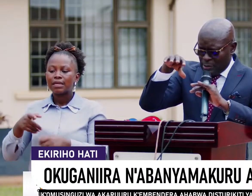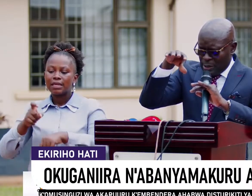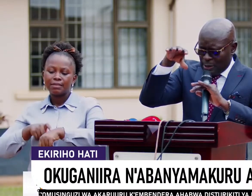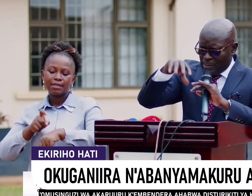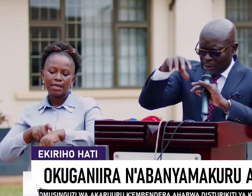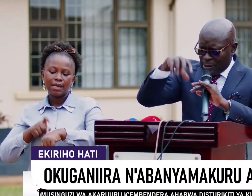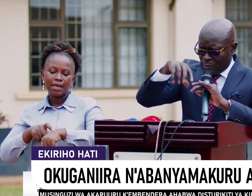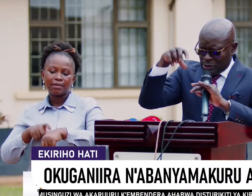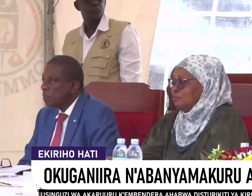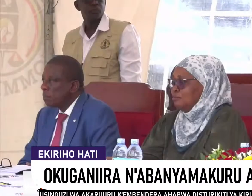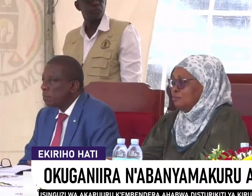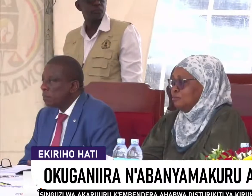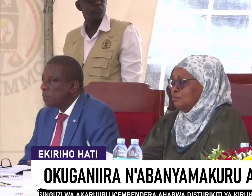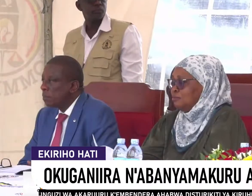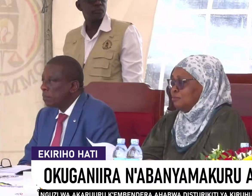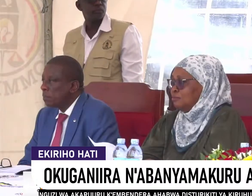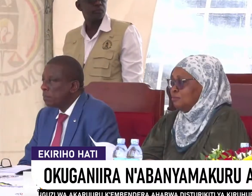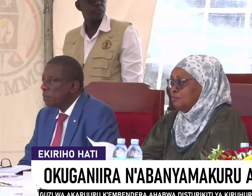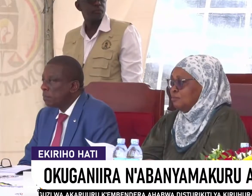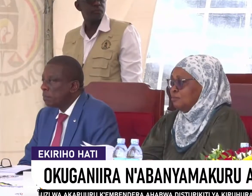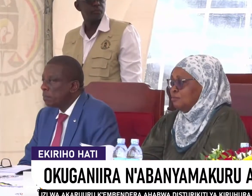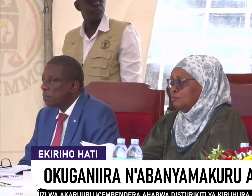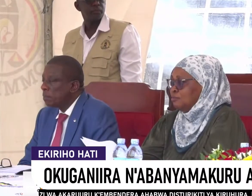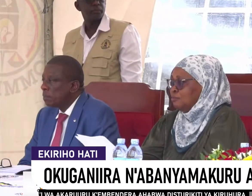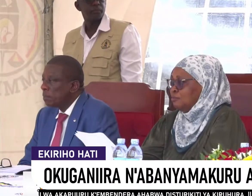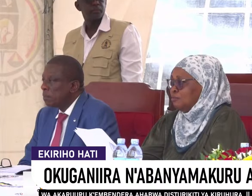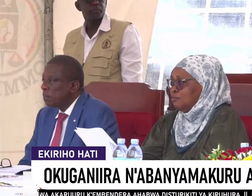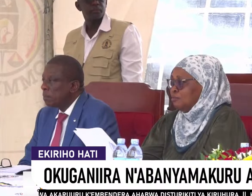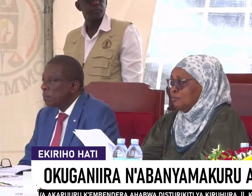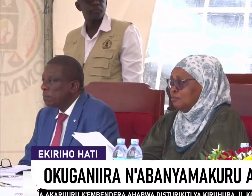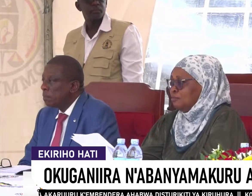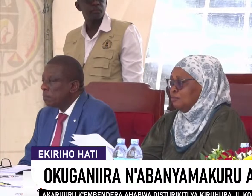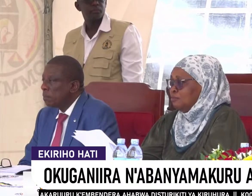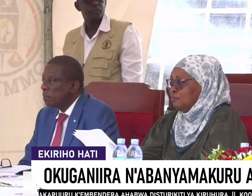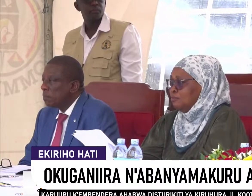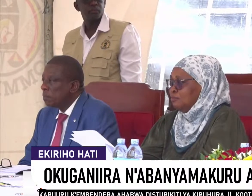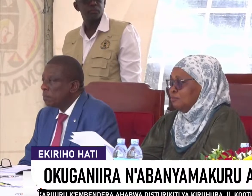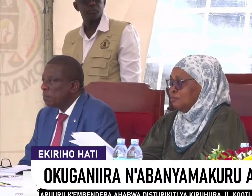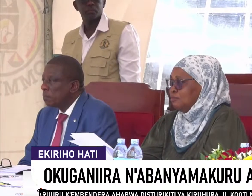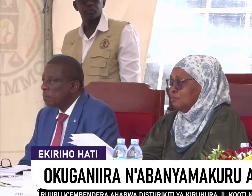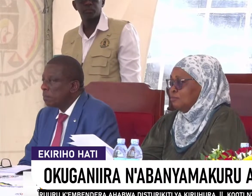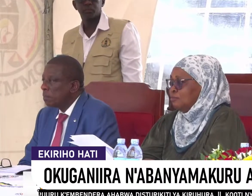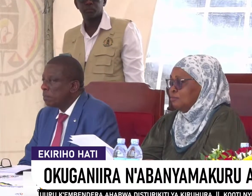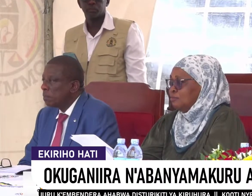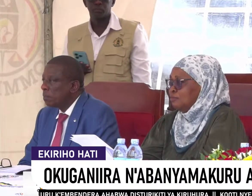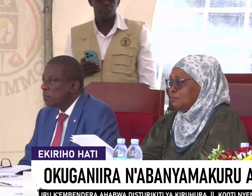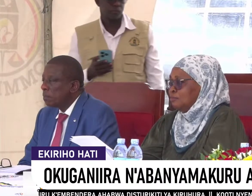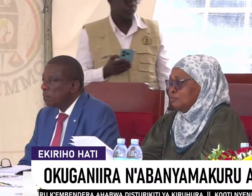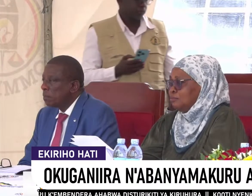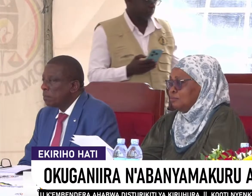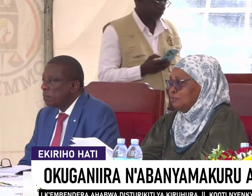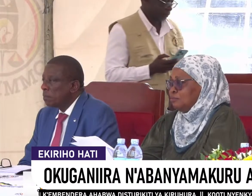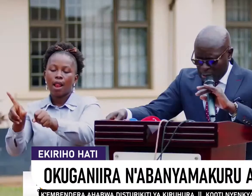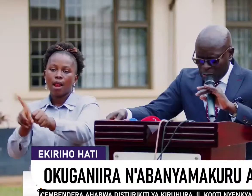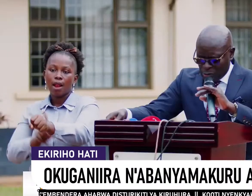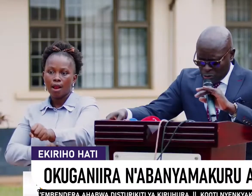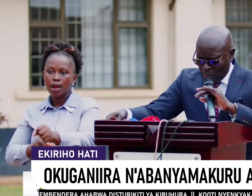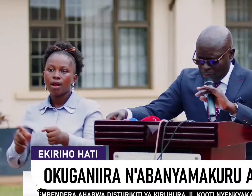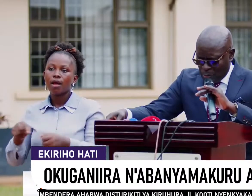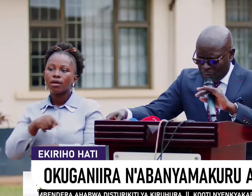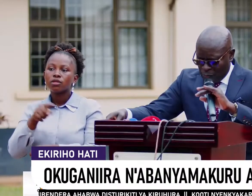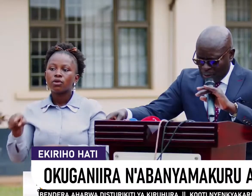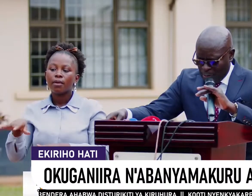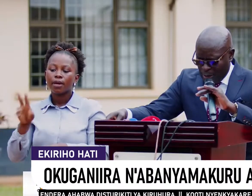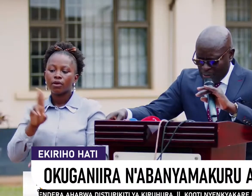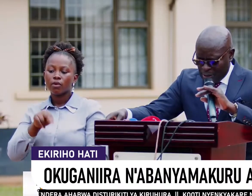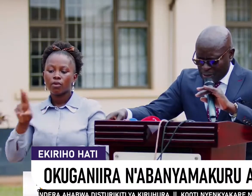ebiseera ebyabagenda kwesimba mu ebifo bya gavumenti z'ebitundu bigenda kutwala kaseera kawerako abagenda kwesunsula